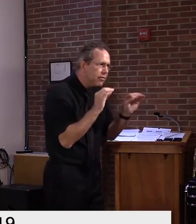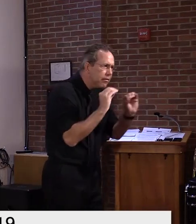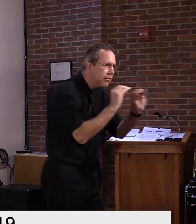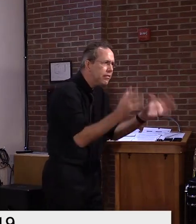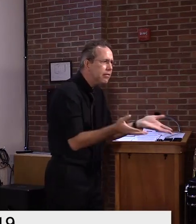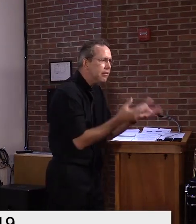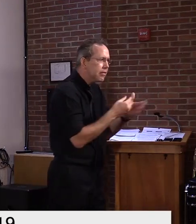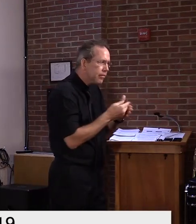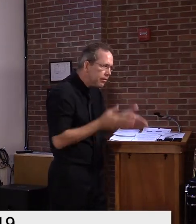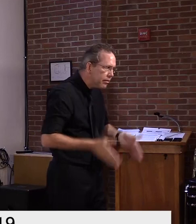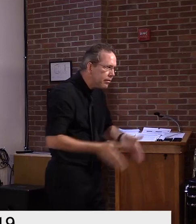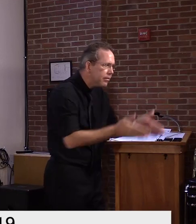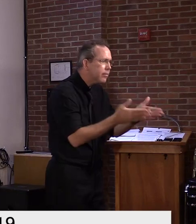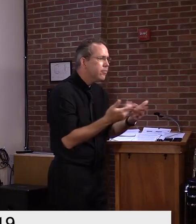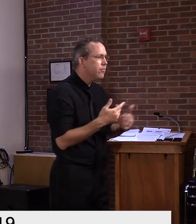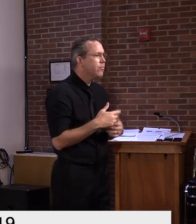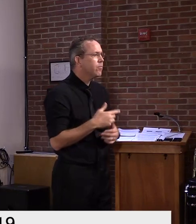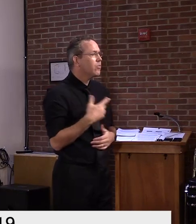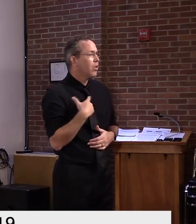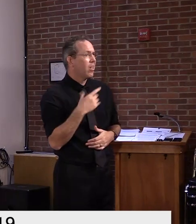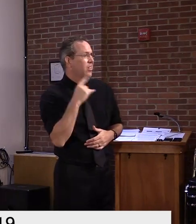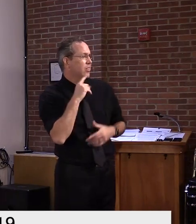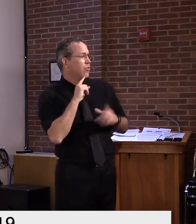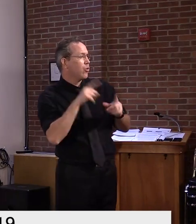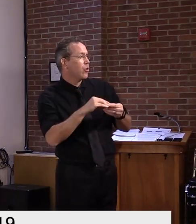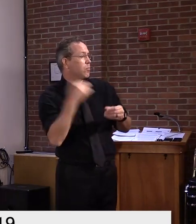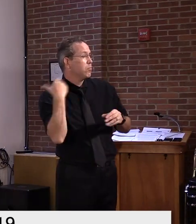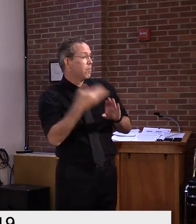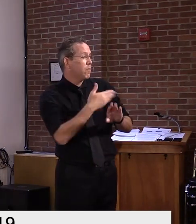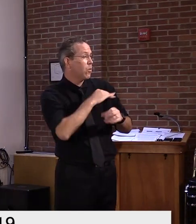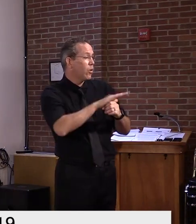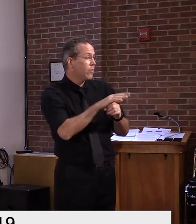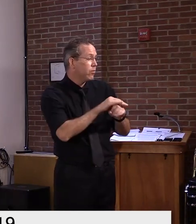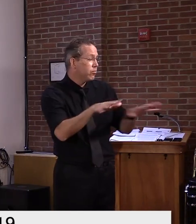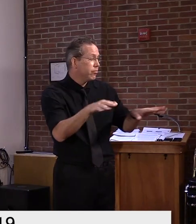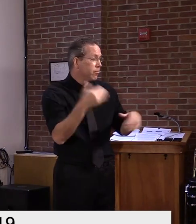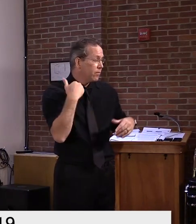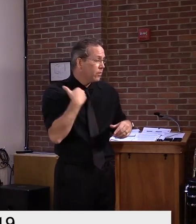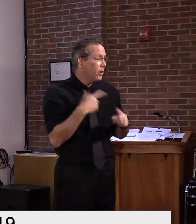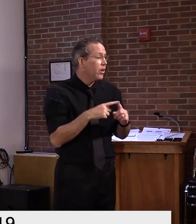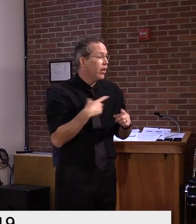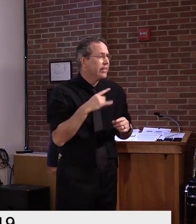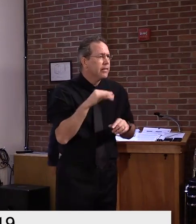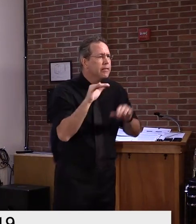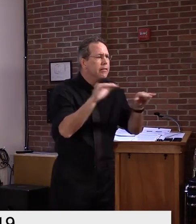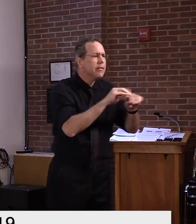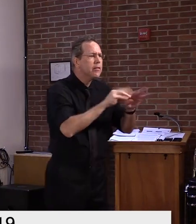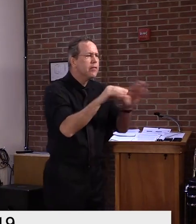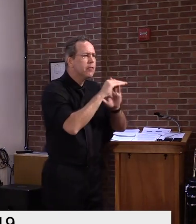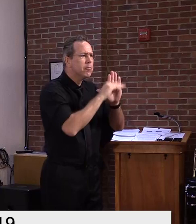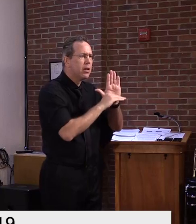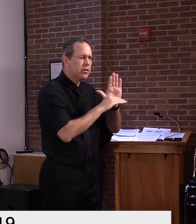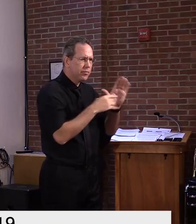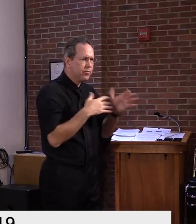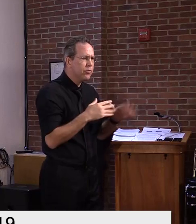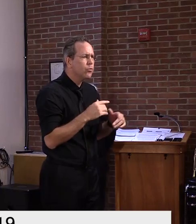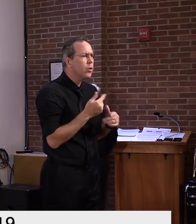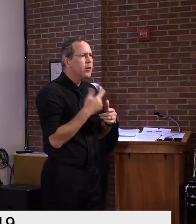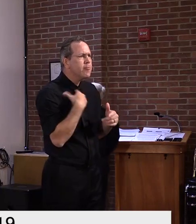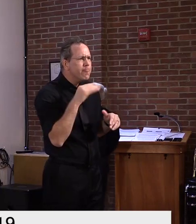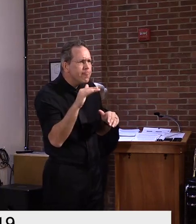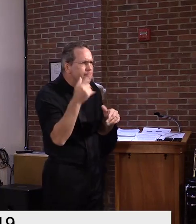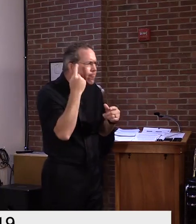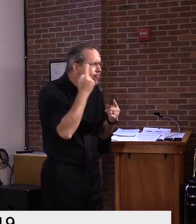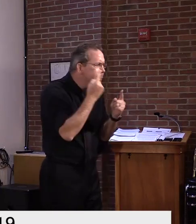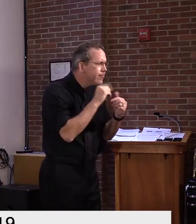from Governor Scott, we have a health and all policies task force that really looks across all sectors of